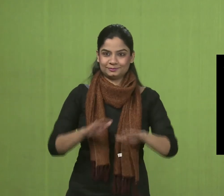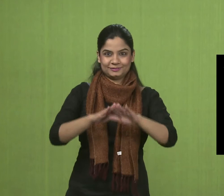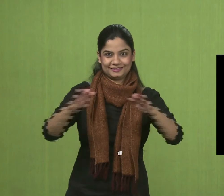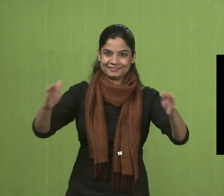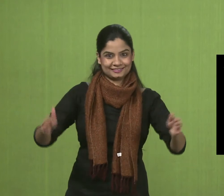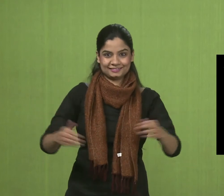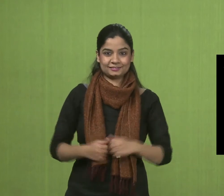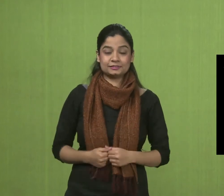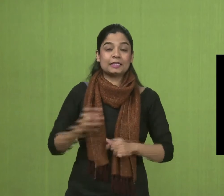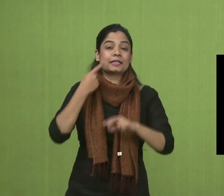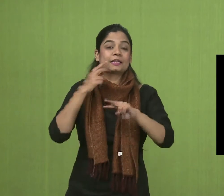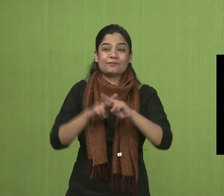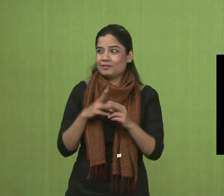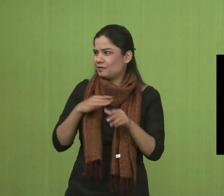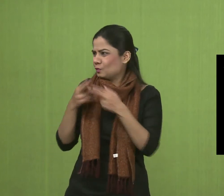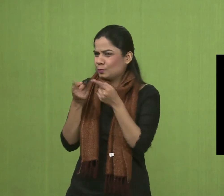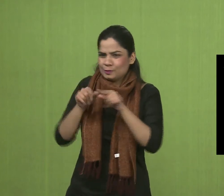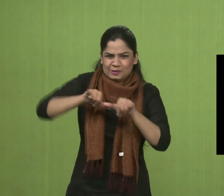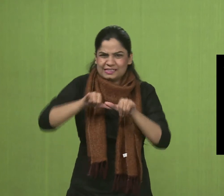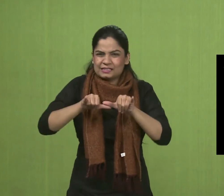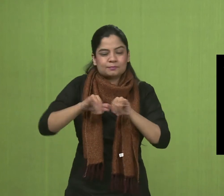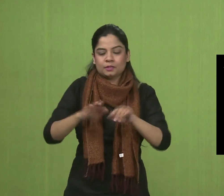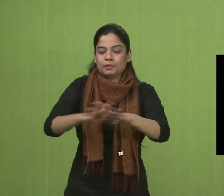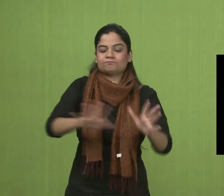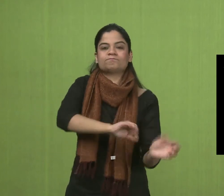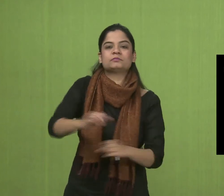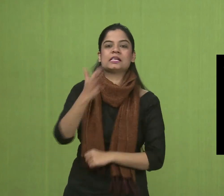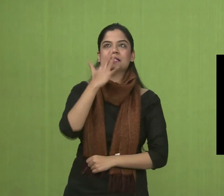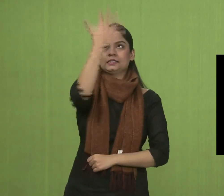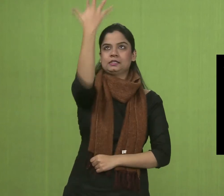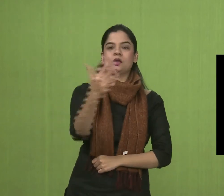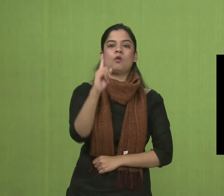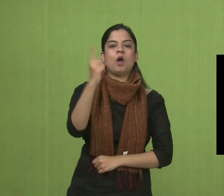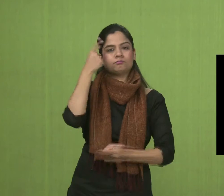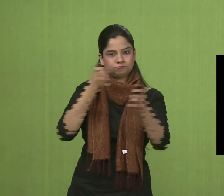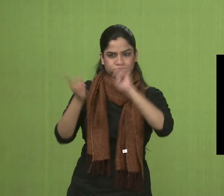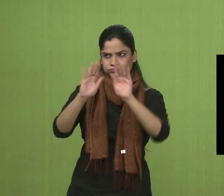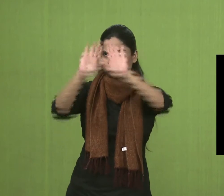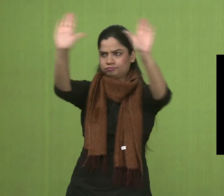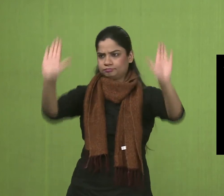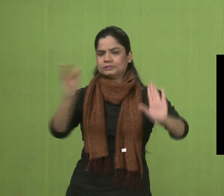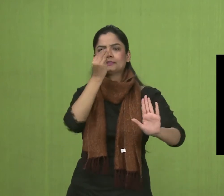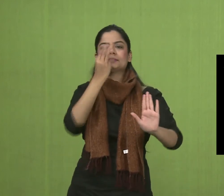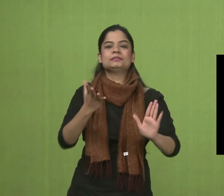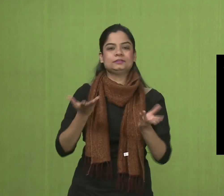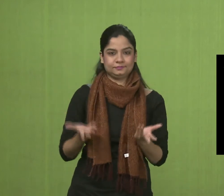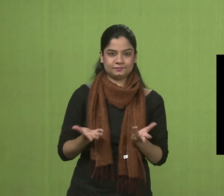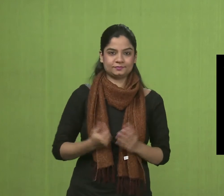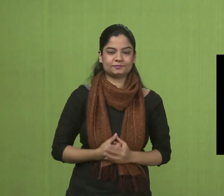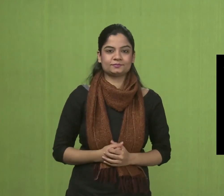Instead of having a dressing table, if you feel that your room is quite small, don't have a dressing table, just have a mirror adjusted on the wall and it